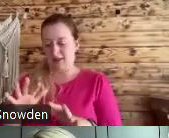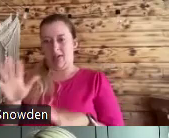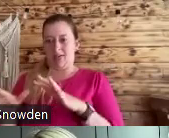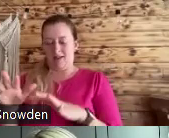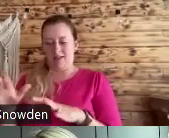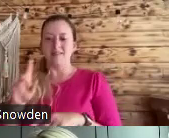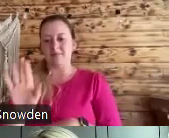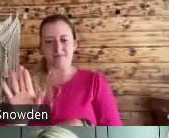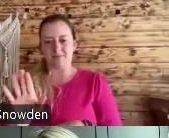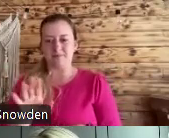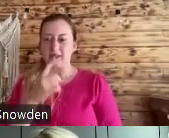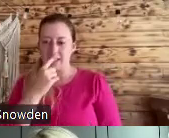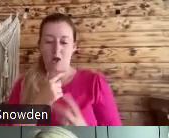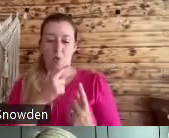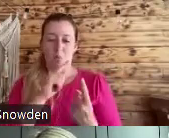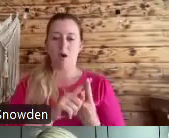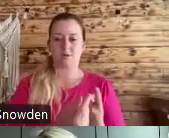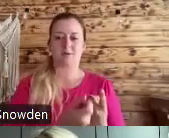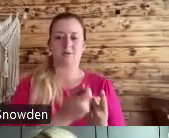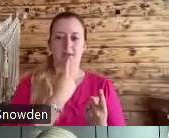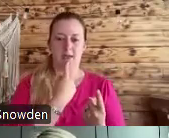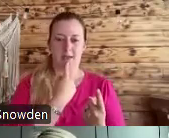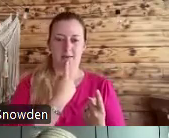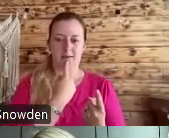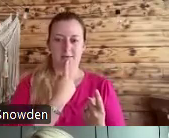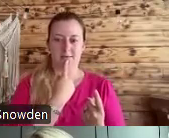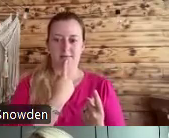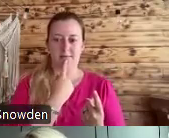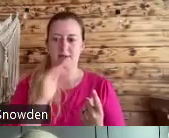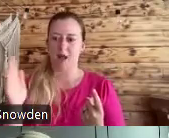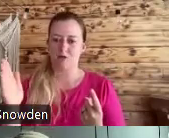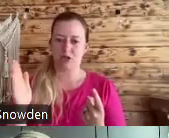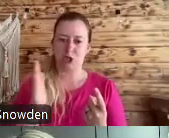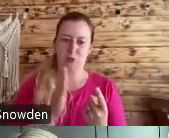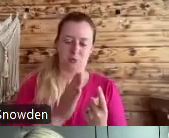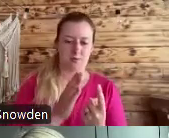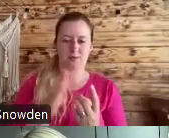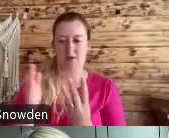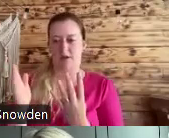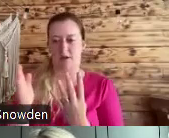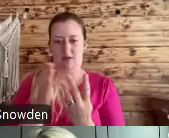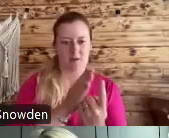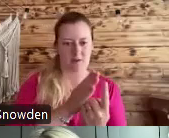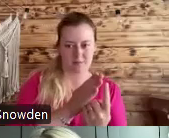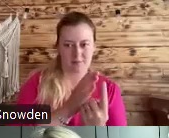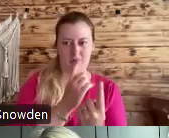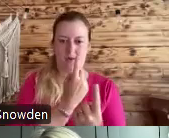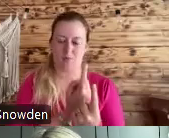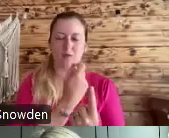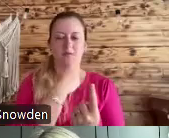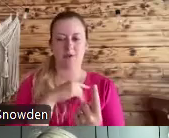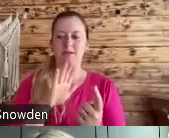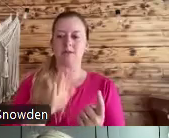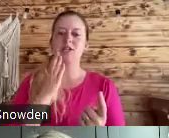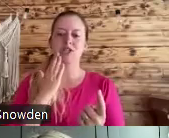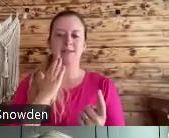of people saying they're sleeping better, their energy is better, my pain's gone. Recently this week, it's like, what is this